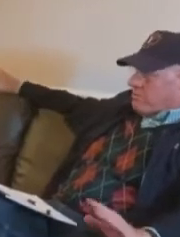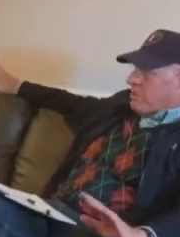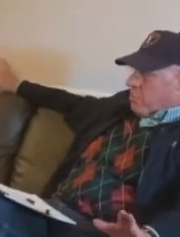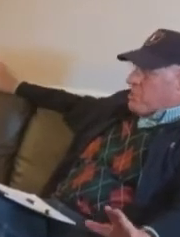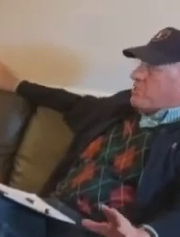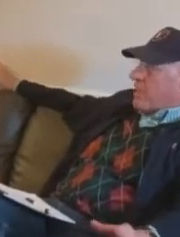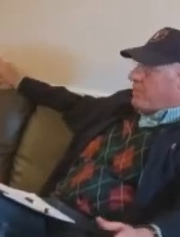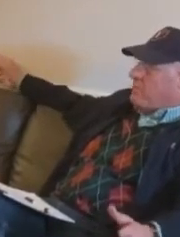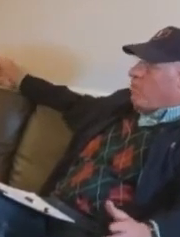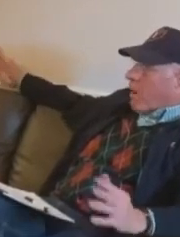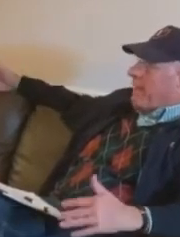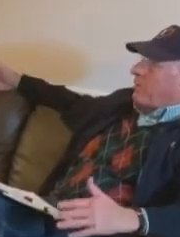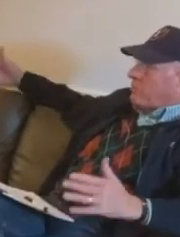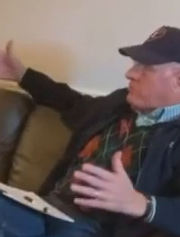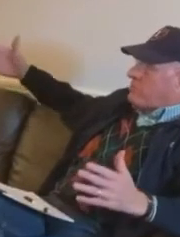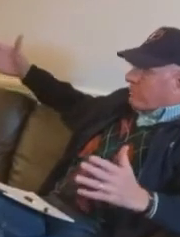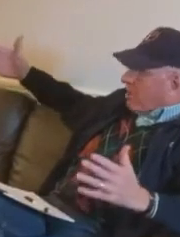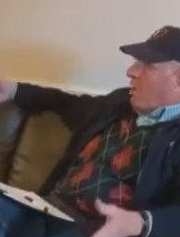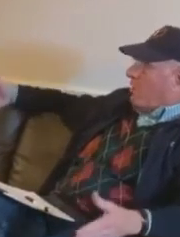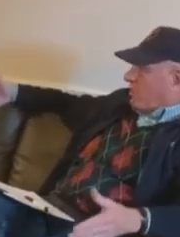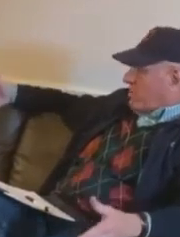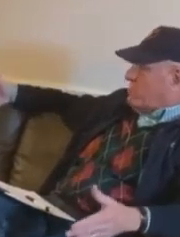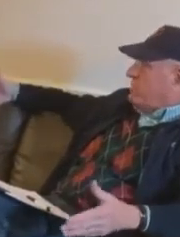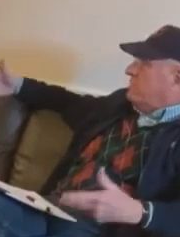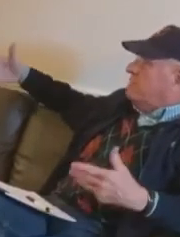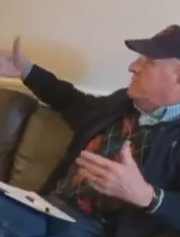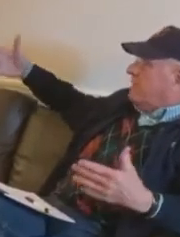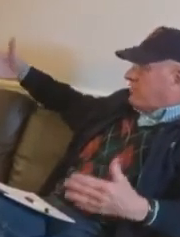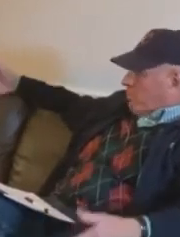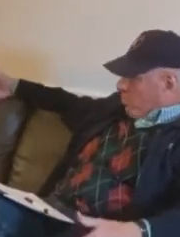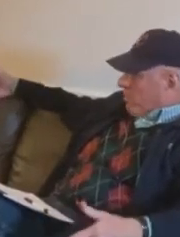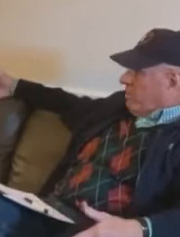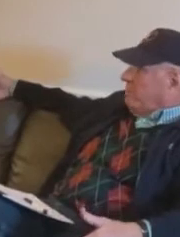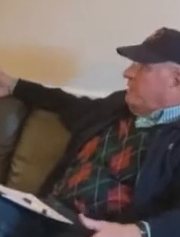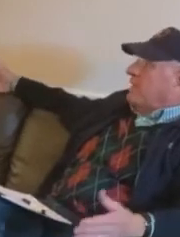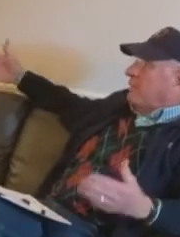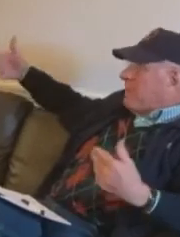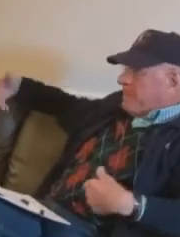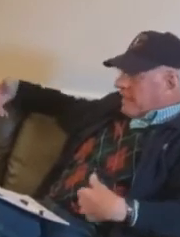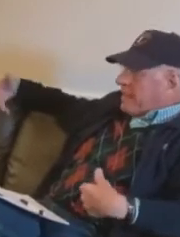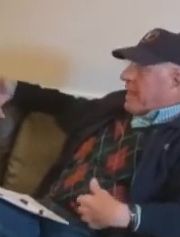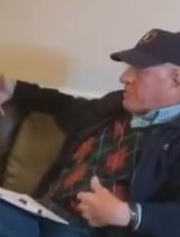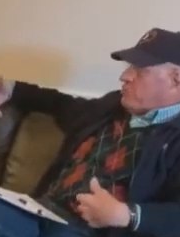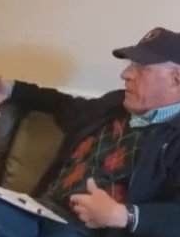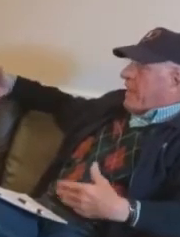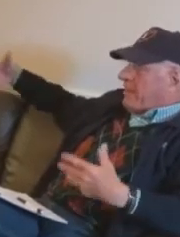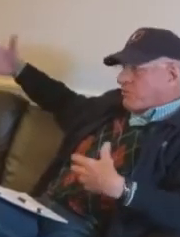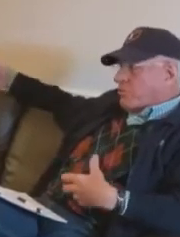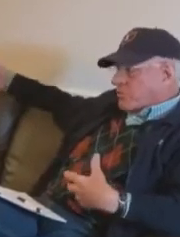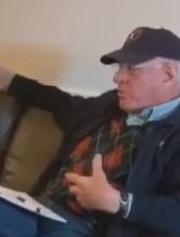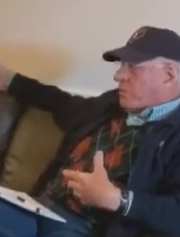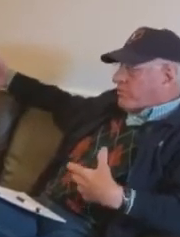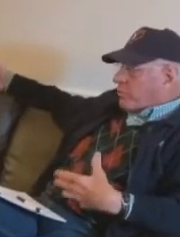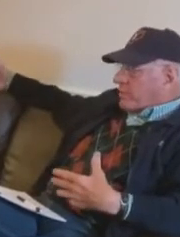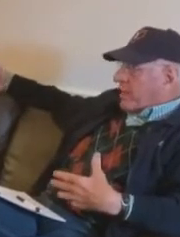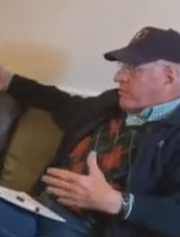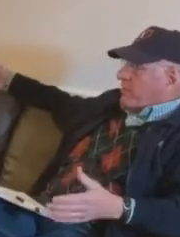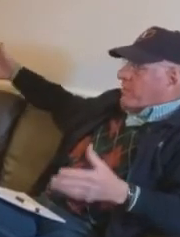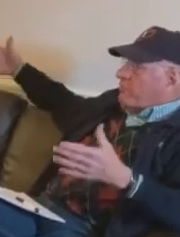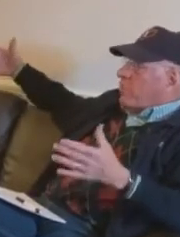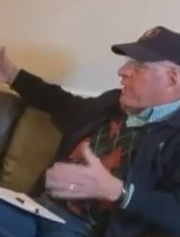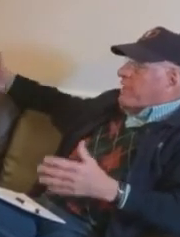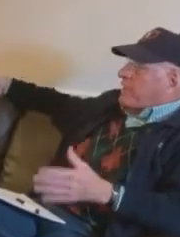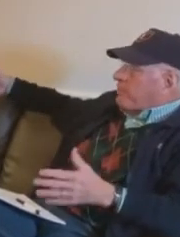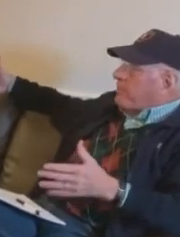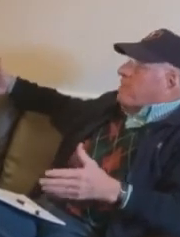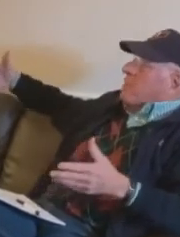I learned to appreciate why they were as hard on us as they were. And me being a college grad, and there was a few of us who were